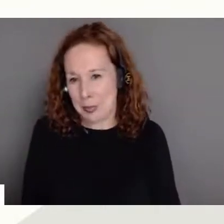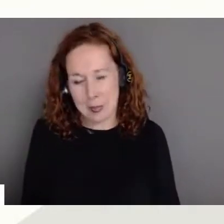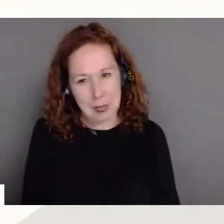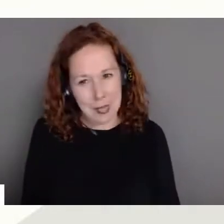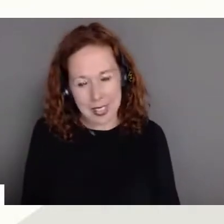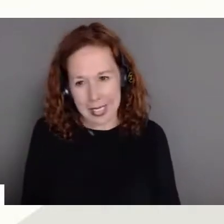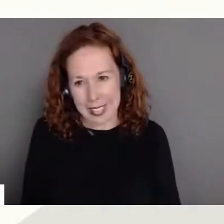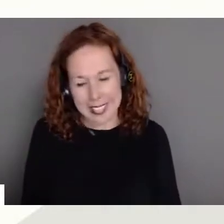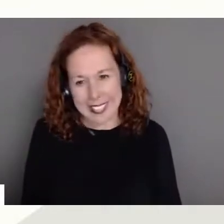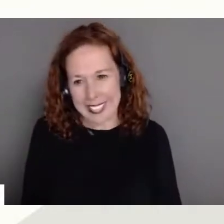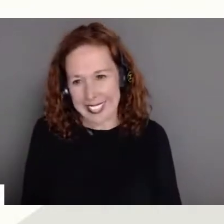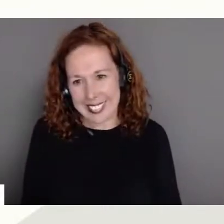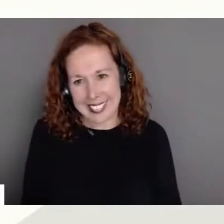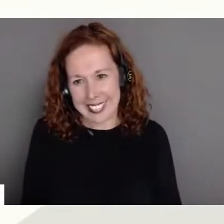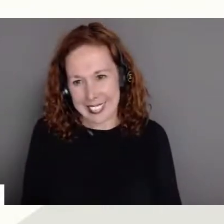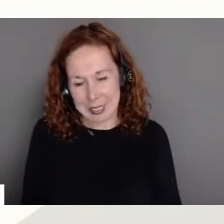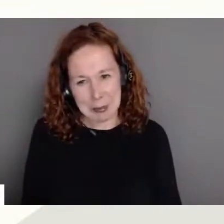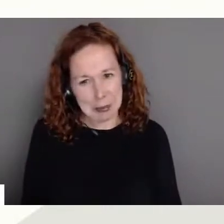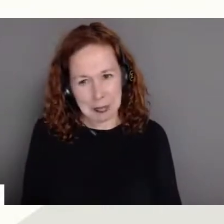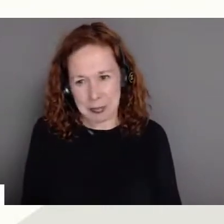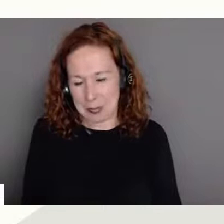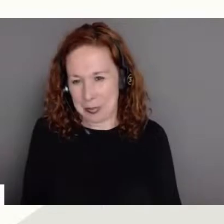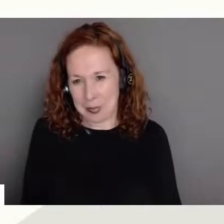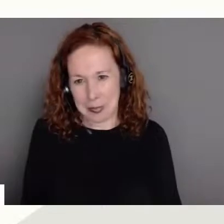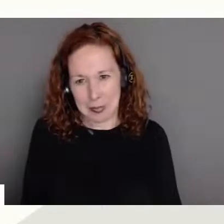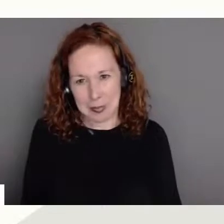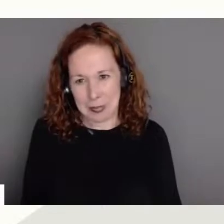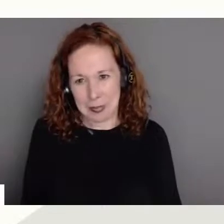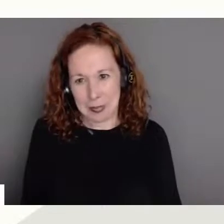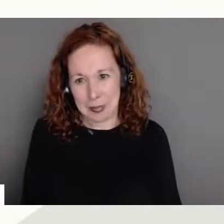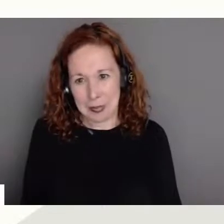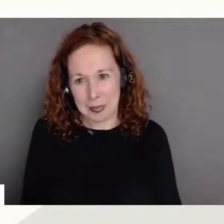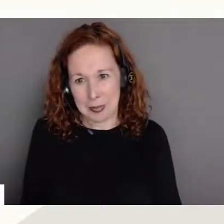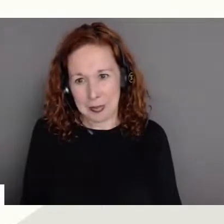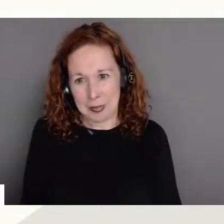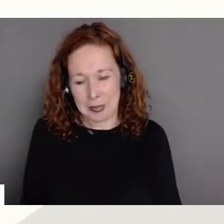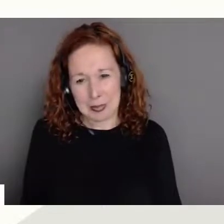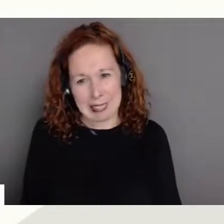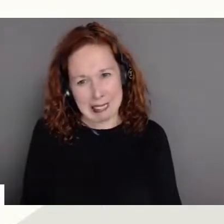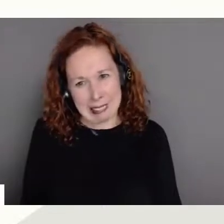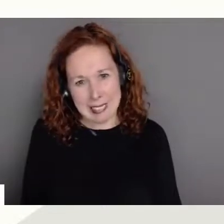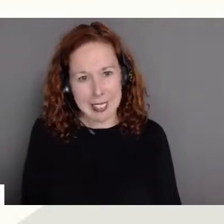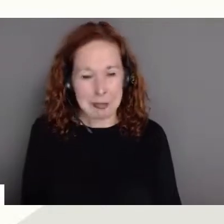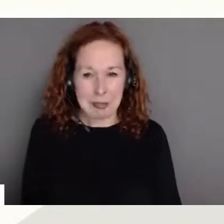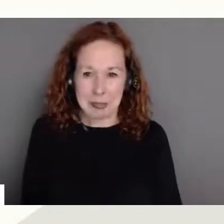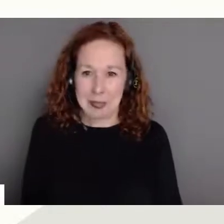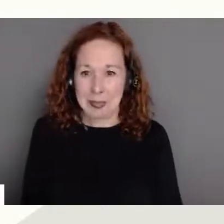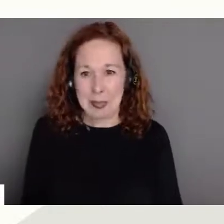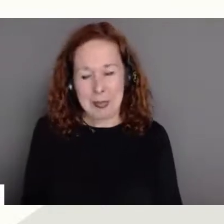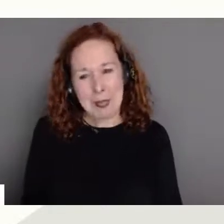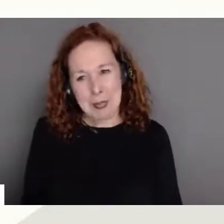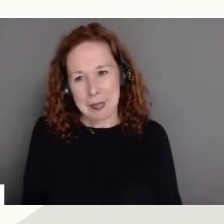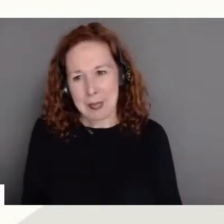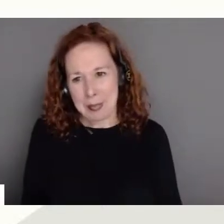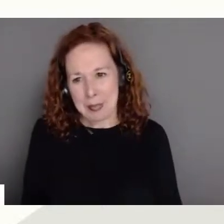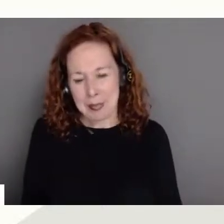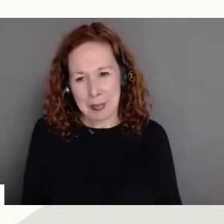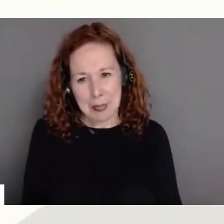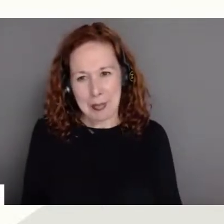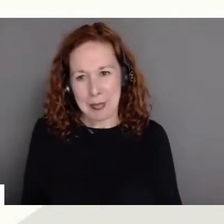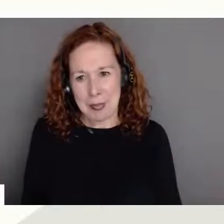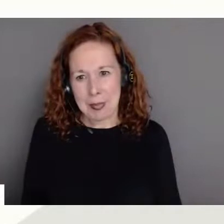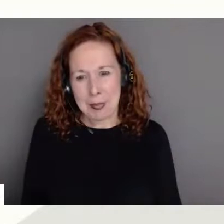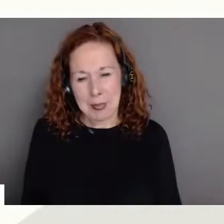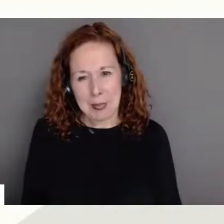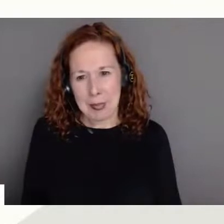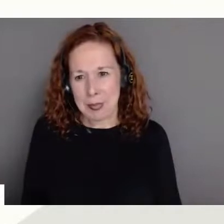know, how would we say this? Those moments are crucial to not let them sit in that ignorance, but also not shame them for their ignorance. What do you